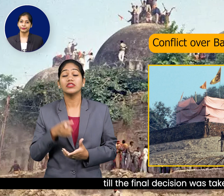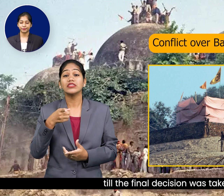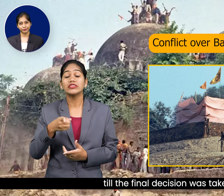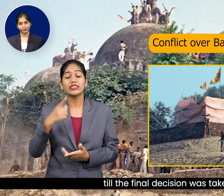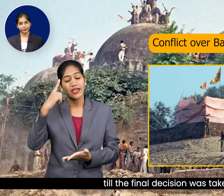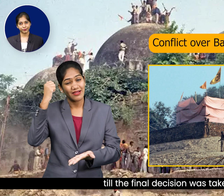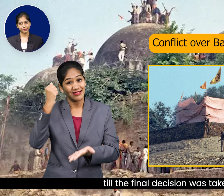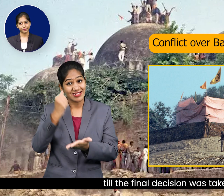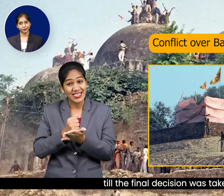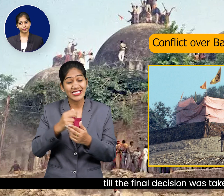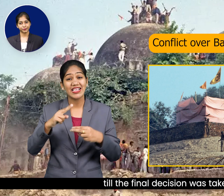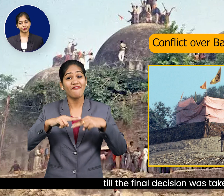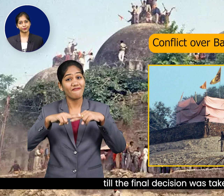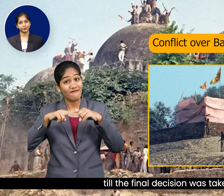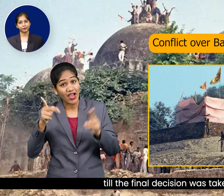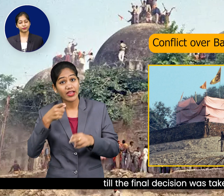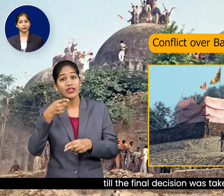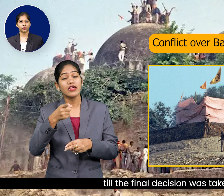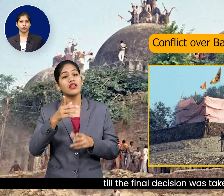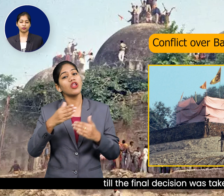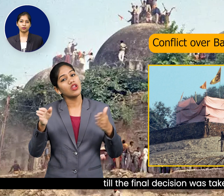taken.